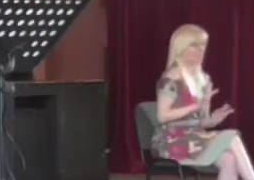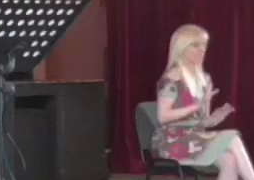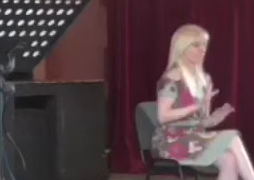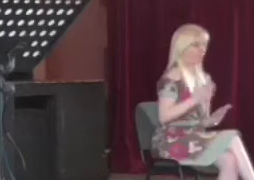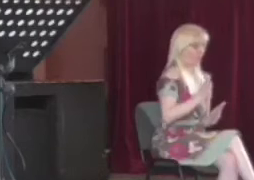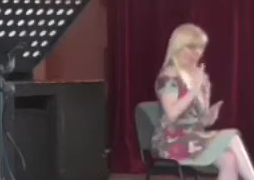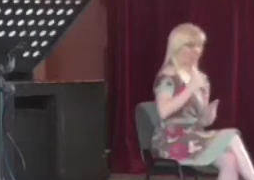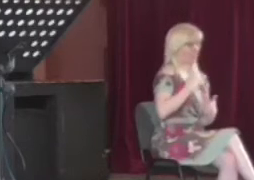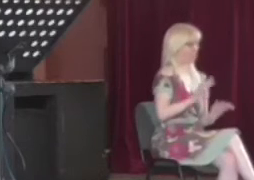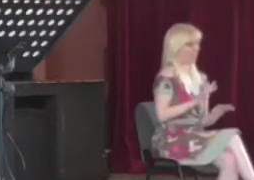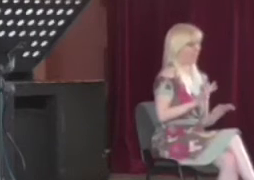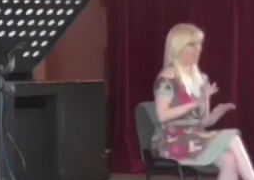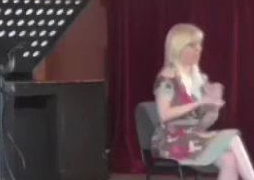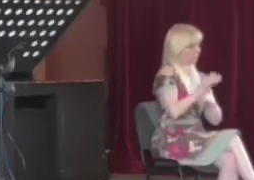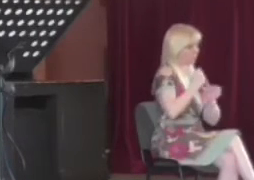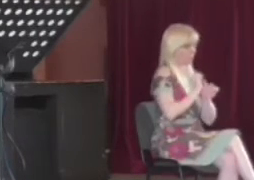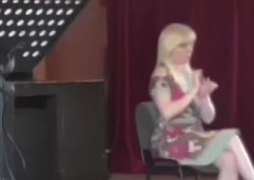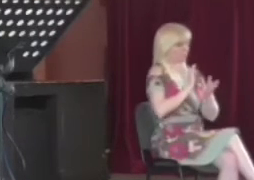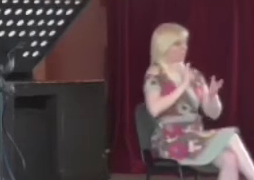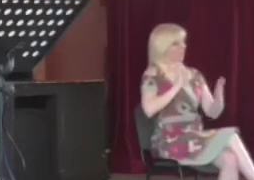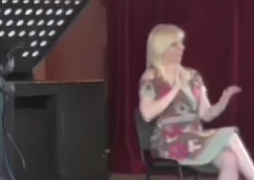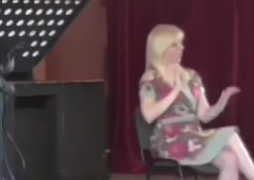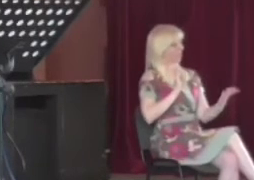death. Wow.